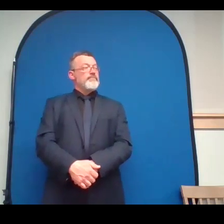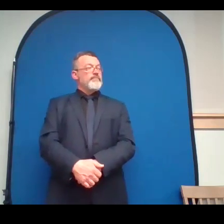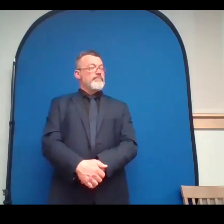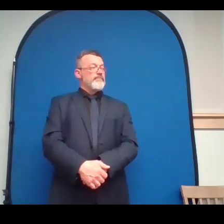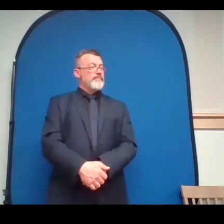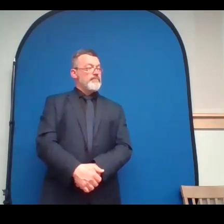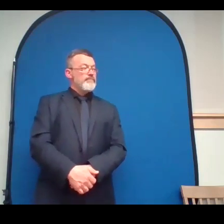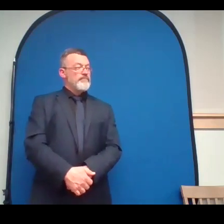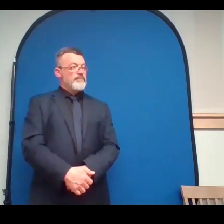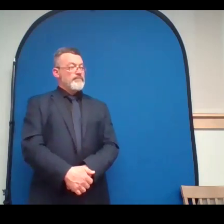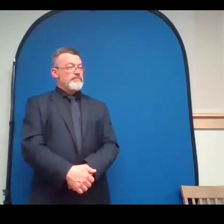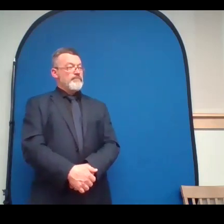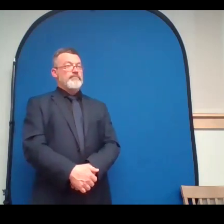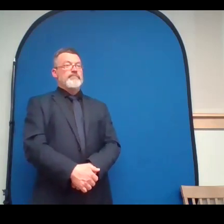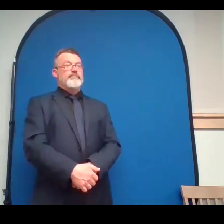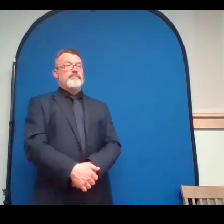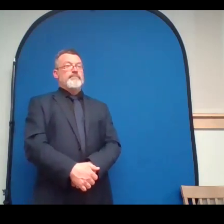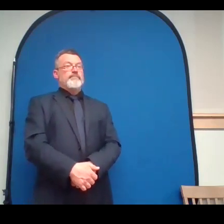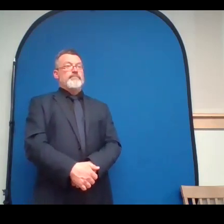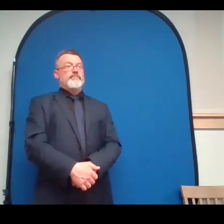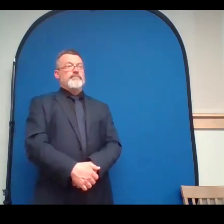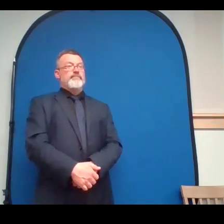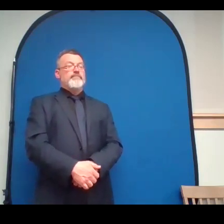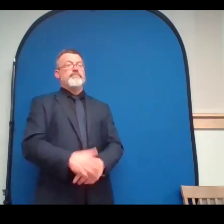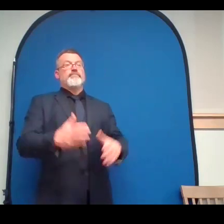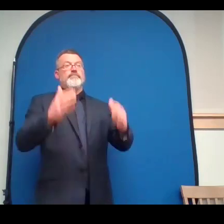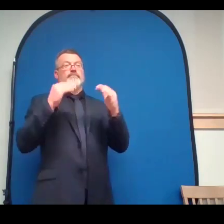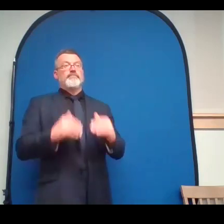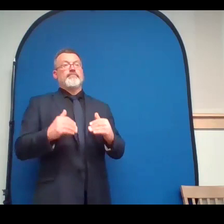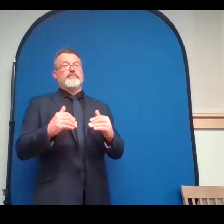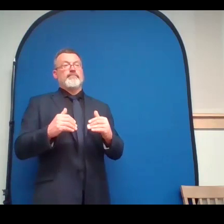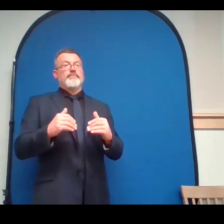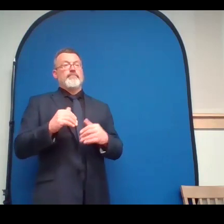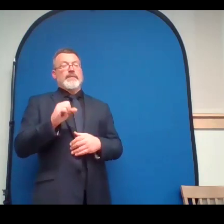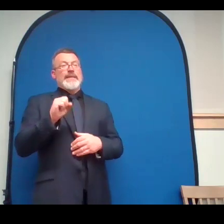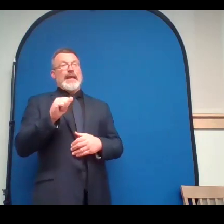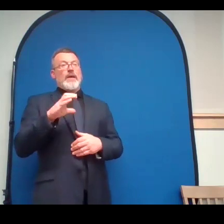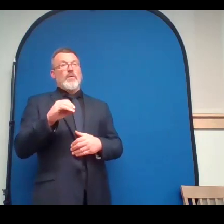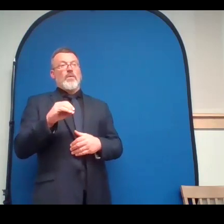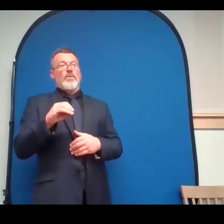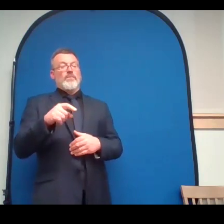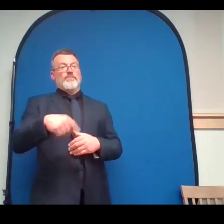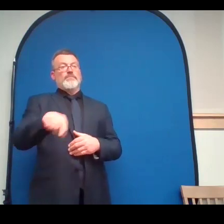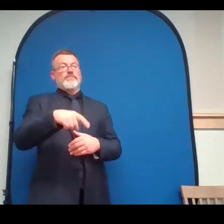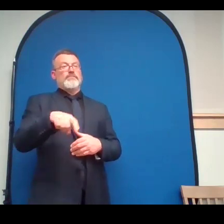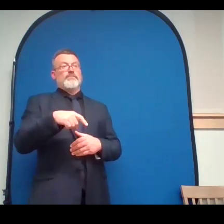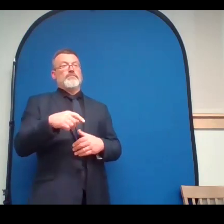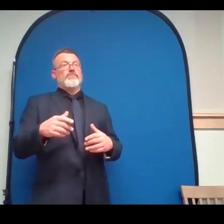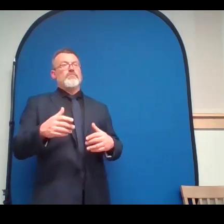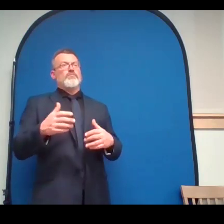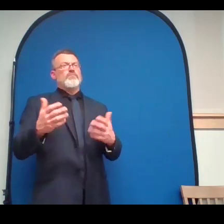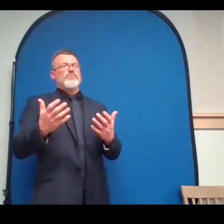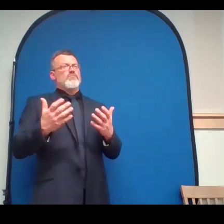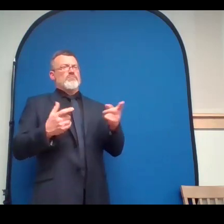So let's talk about the SACO unit. What steps did you take to protect the unit